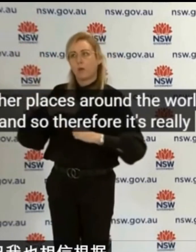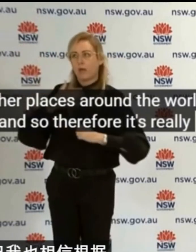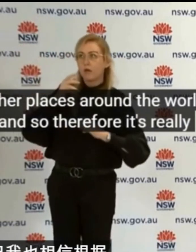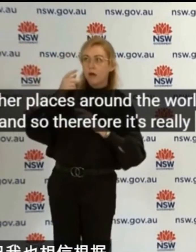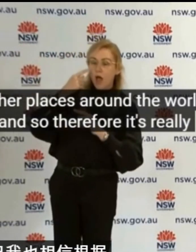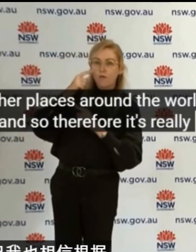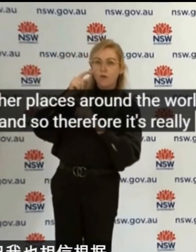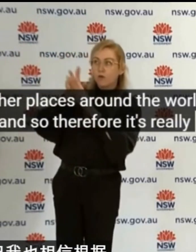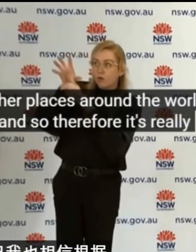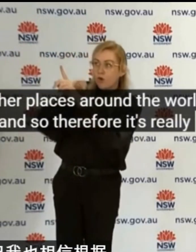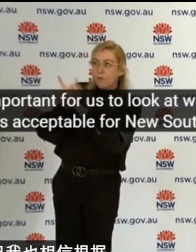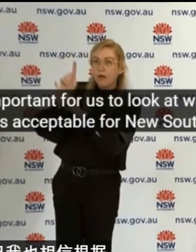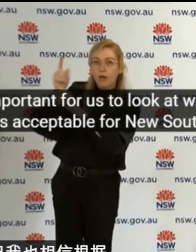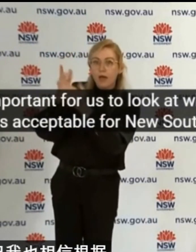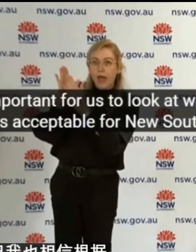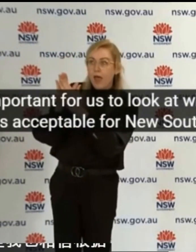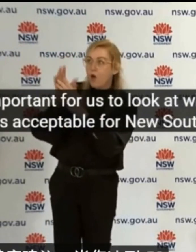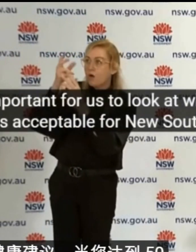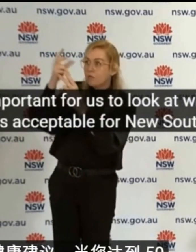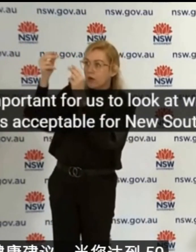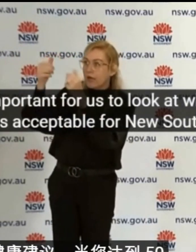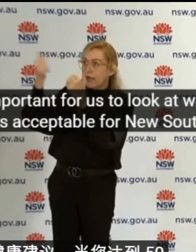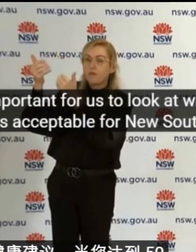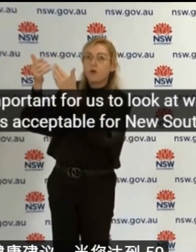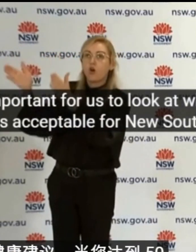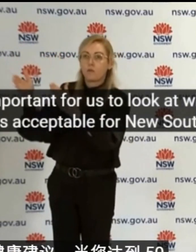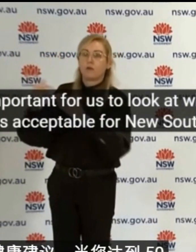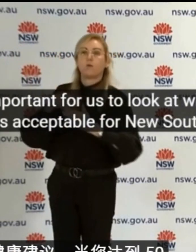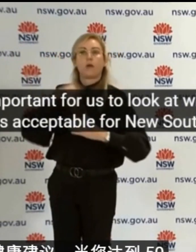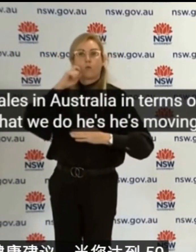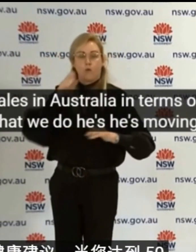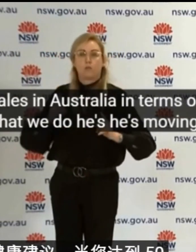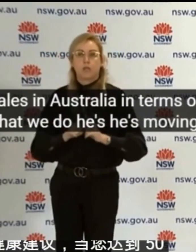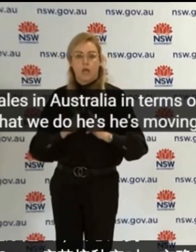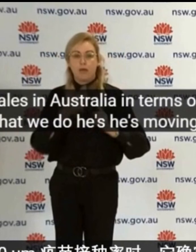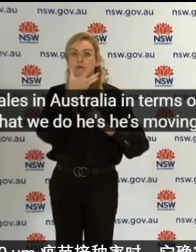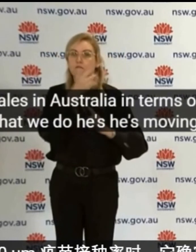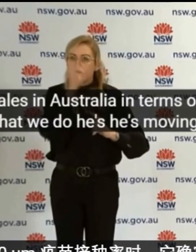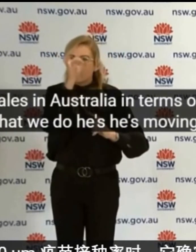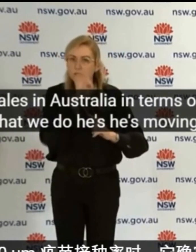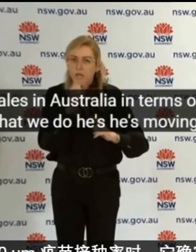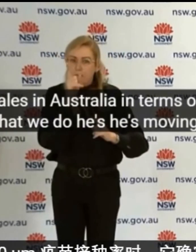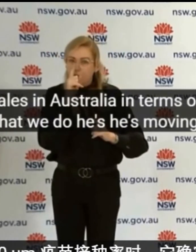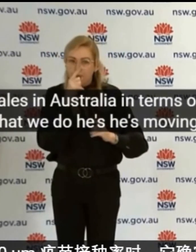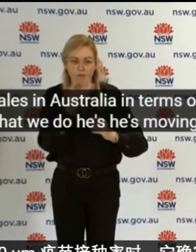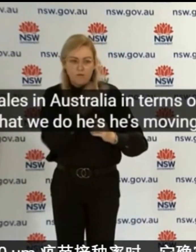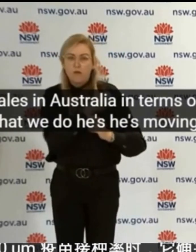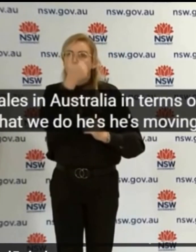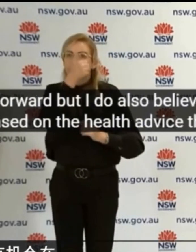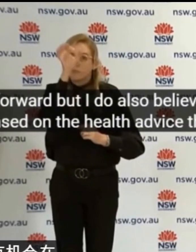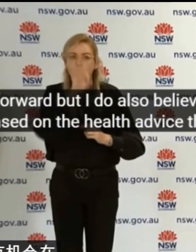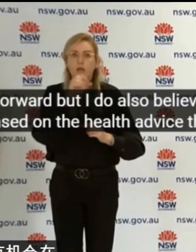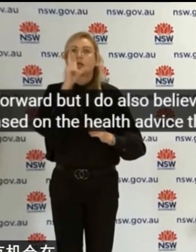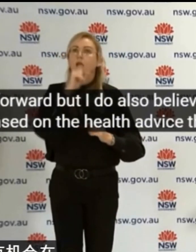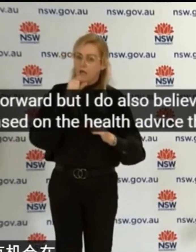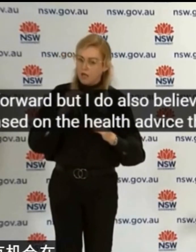health advice, that when you get to 50%, 60% vaccination rates, it does give you opportunity to ease some restrictions ahead